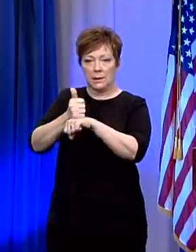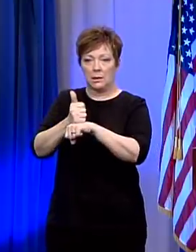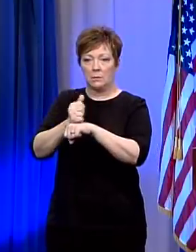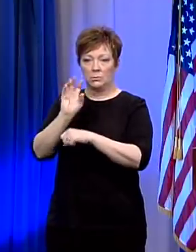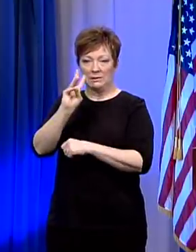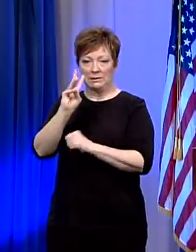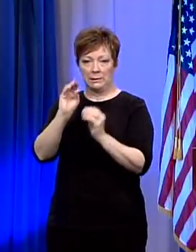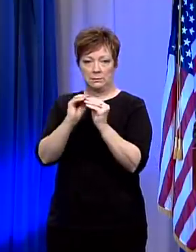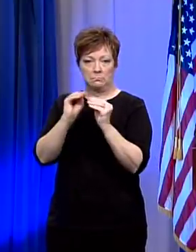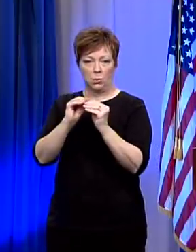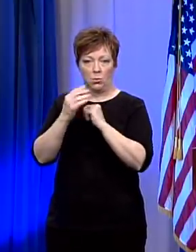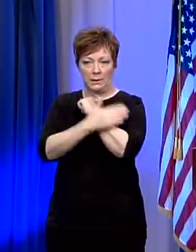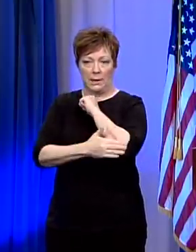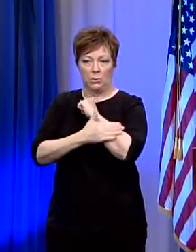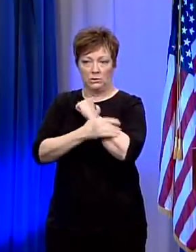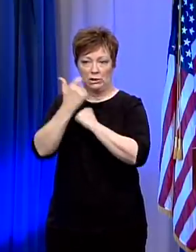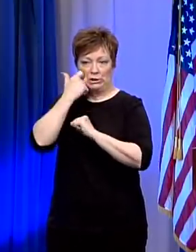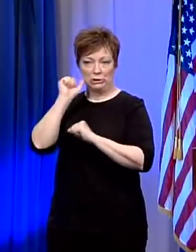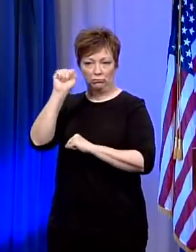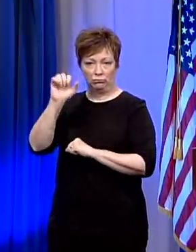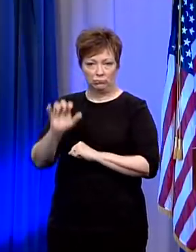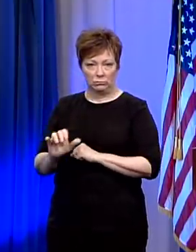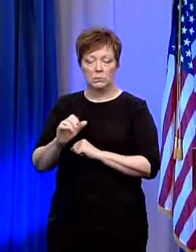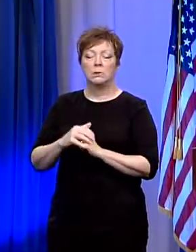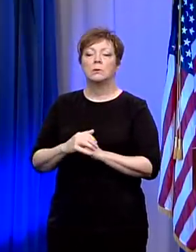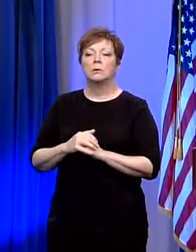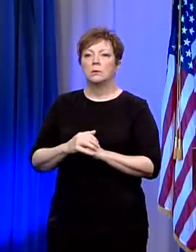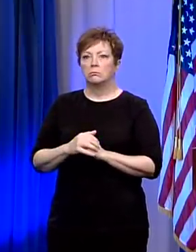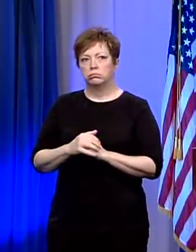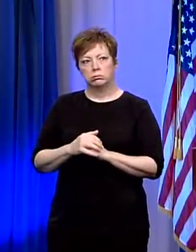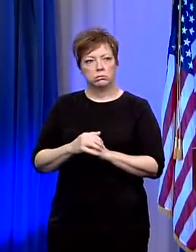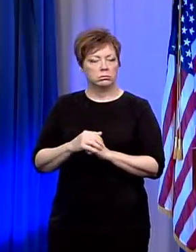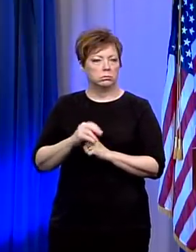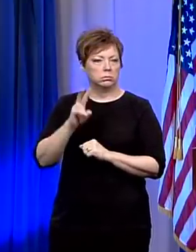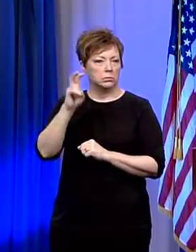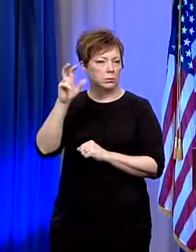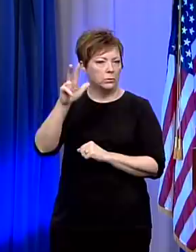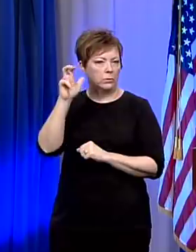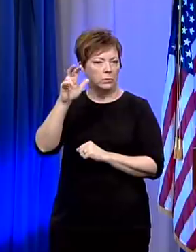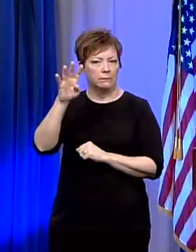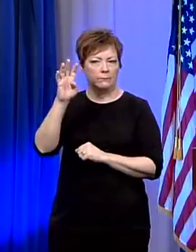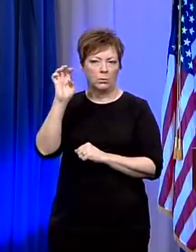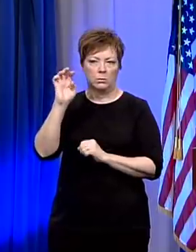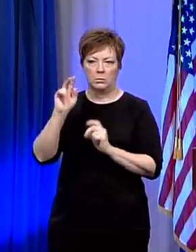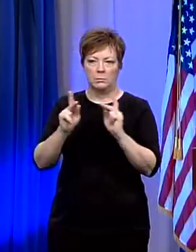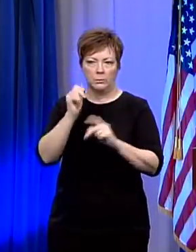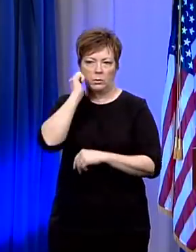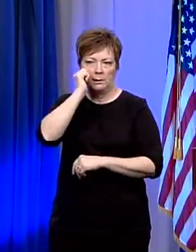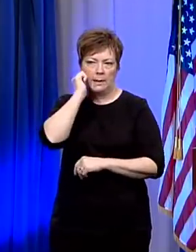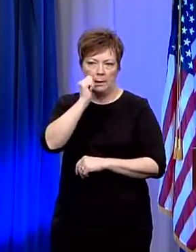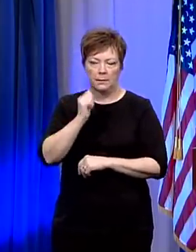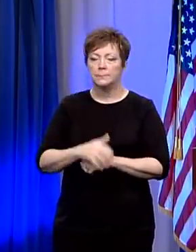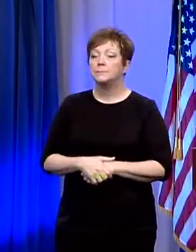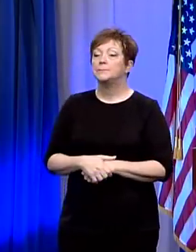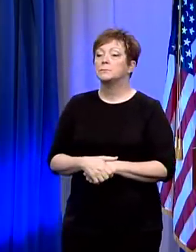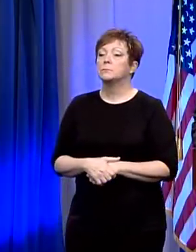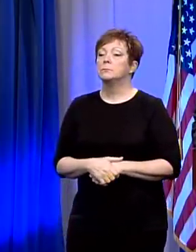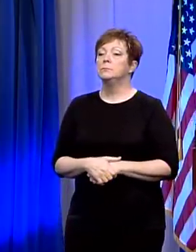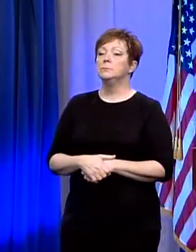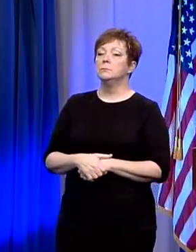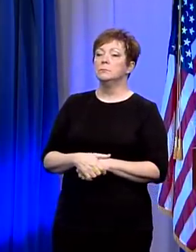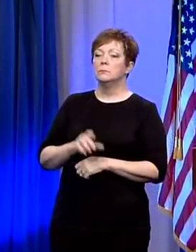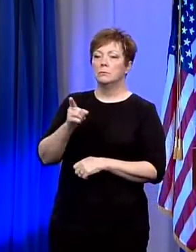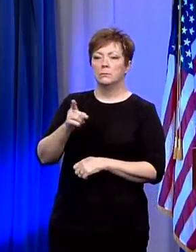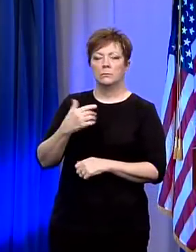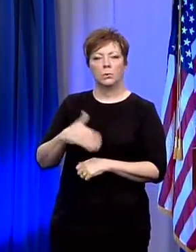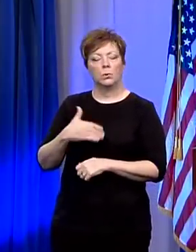6 counties that I mentioned. So I don't know, hundreds or maybe higher per day. These are some pretty drastic measures